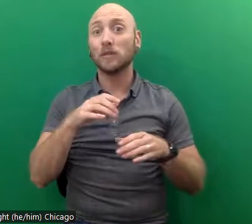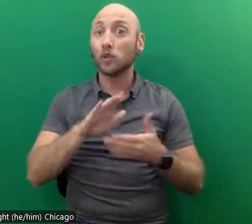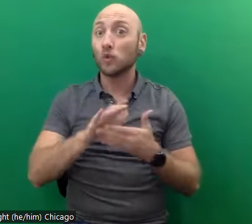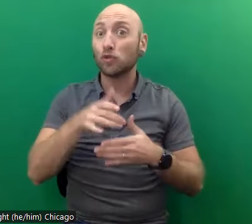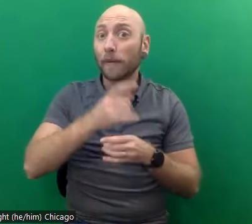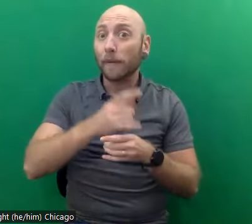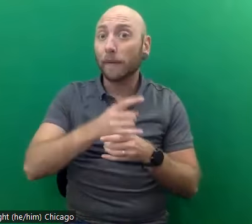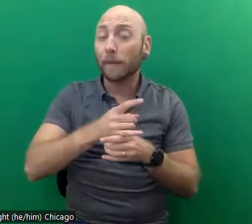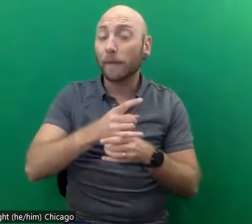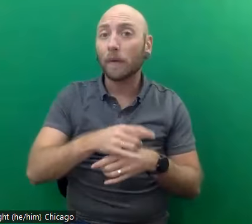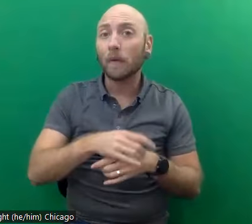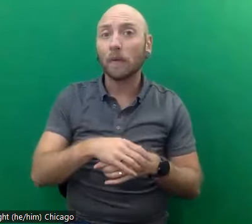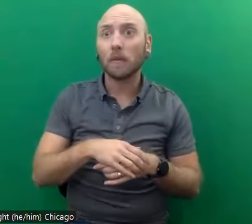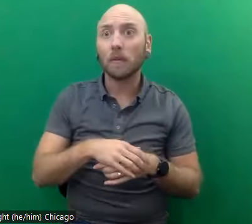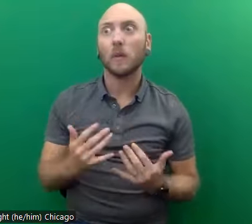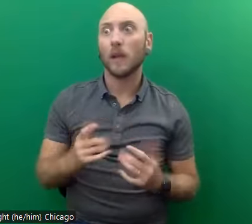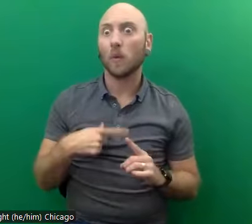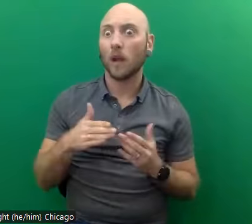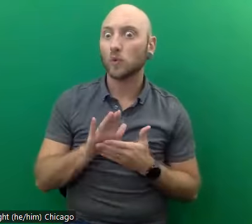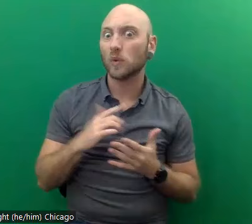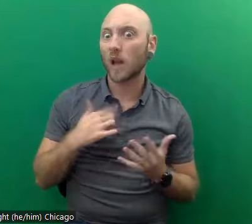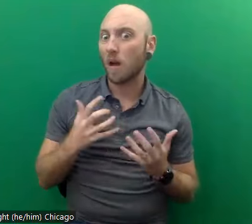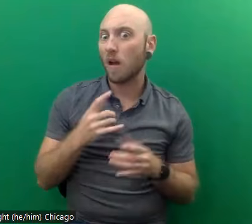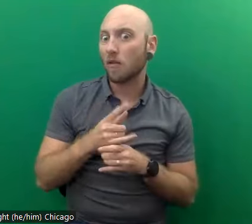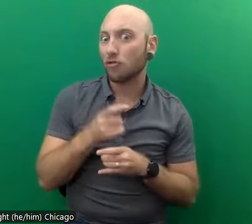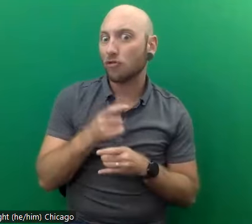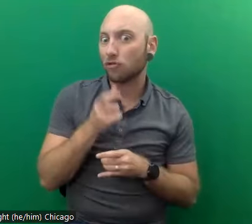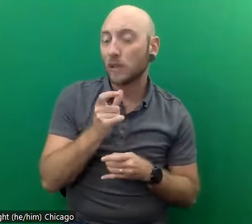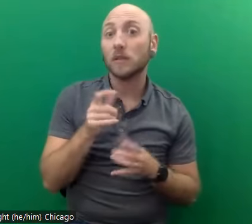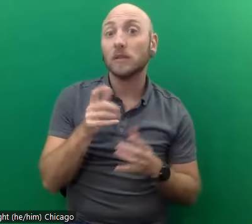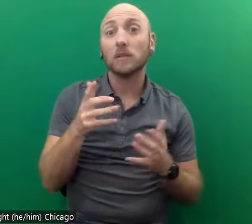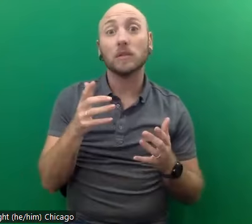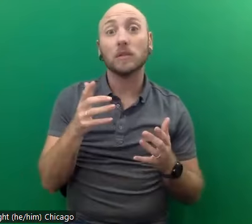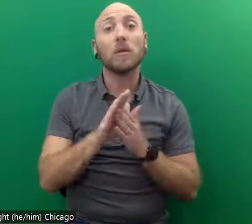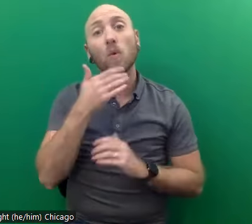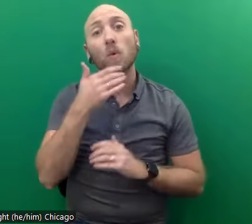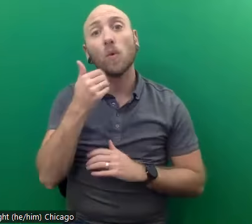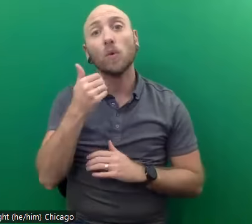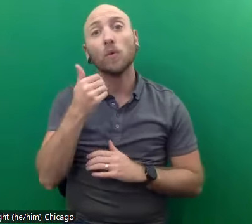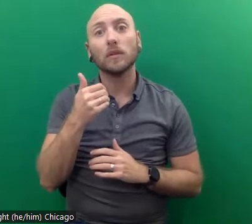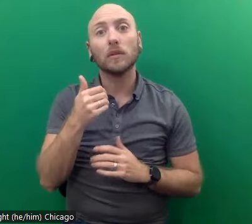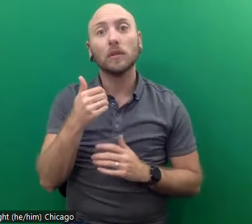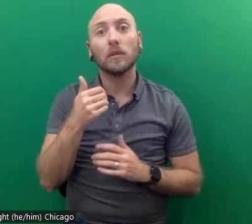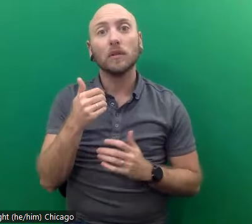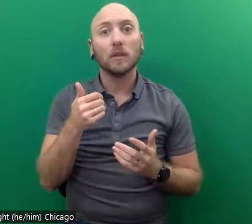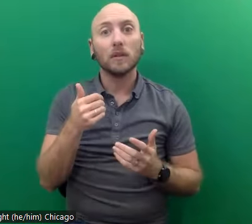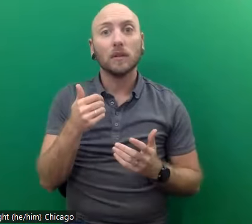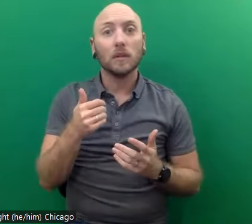know, I get to the age where I need to, the progression starts picking so much, right? I need to